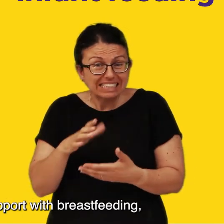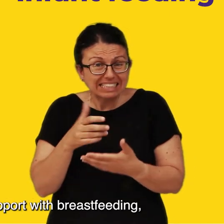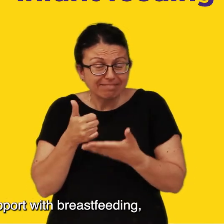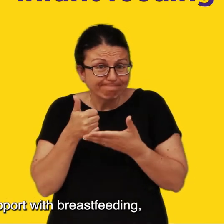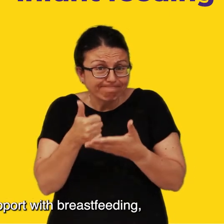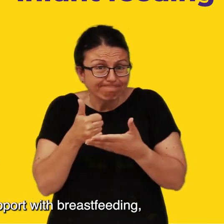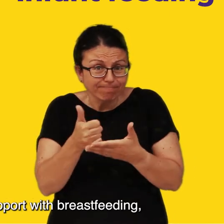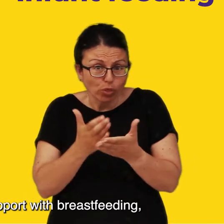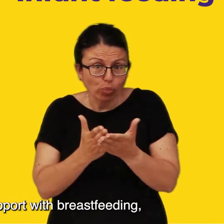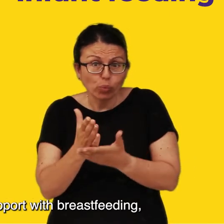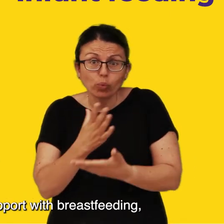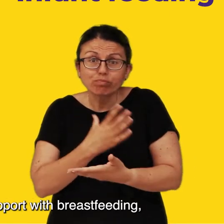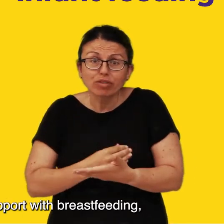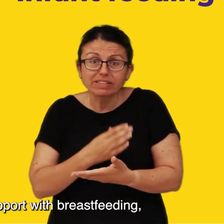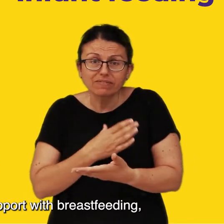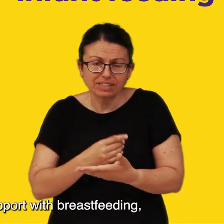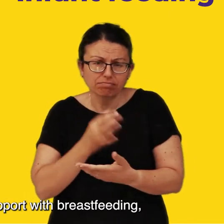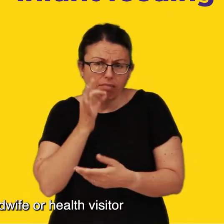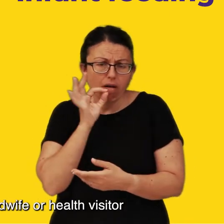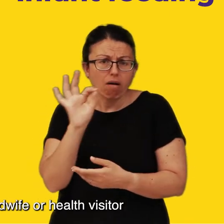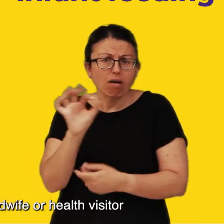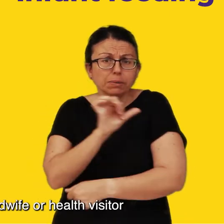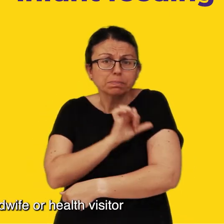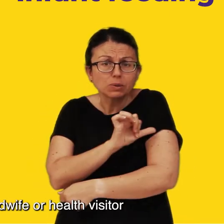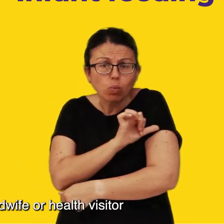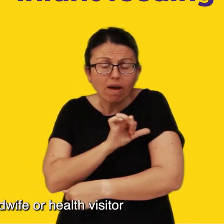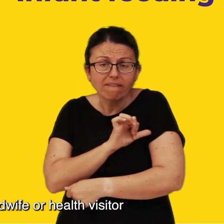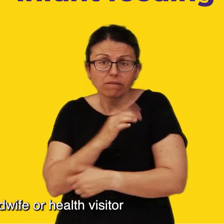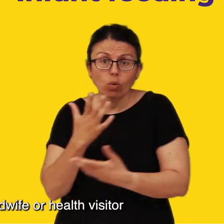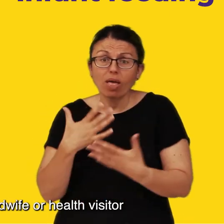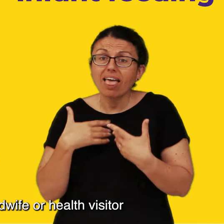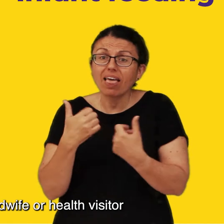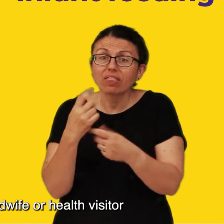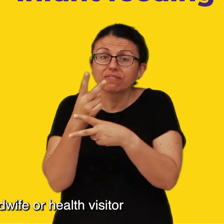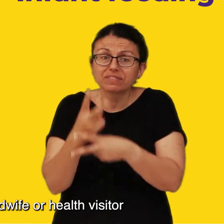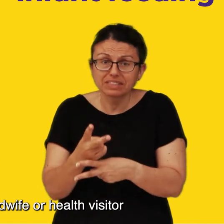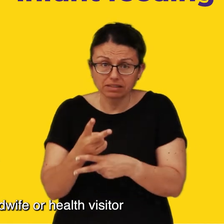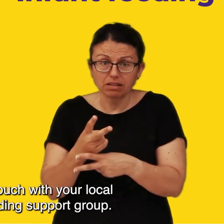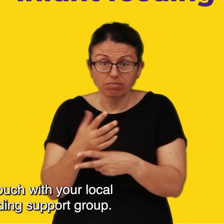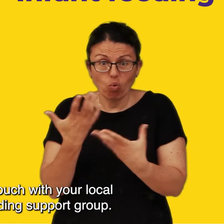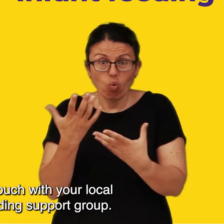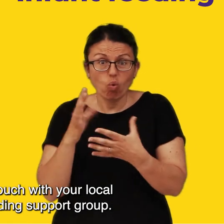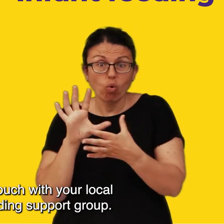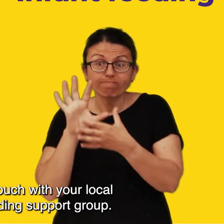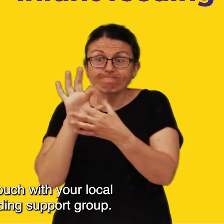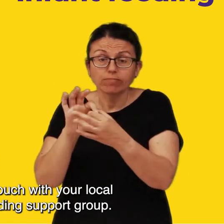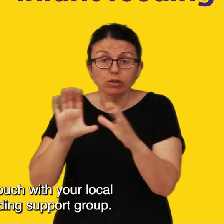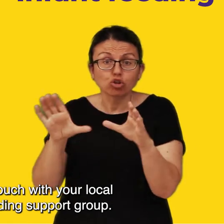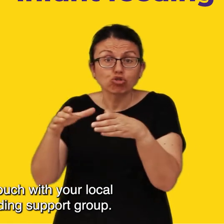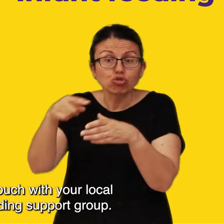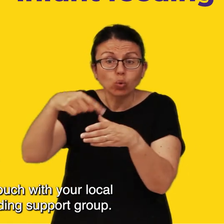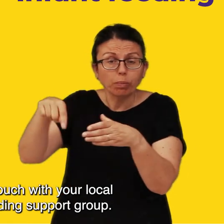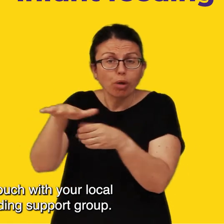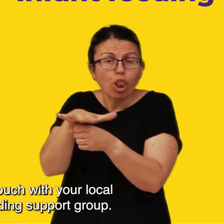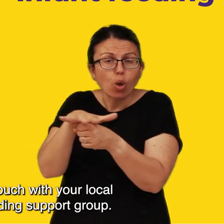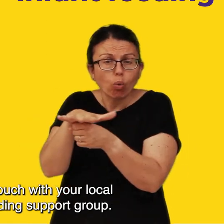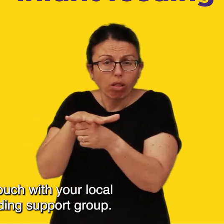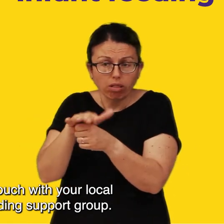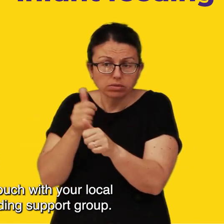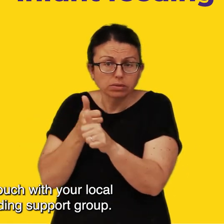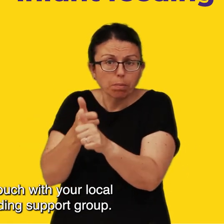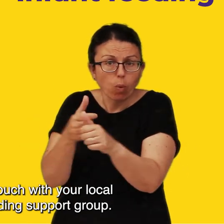If you need support with breastfeeding, ask your midwife or health visitor, or get in touch with your local